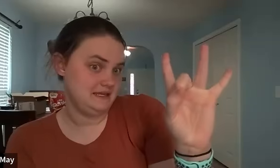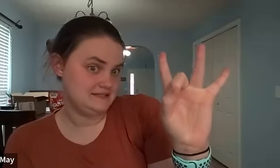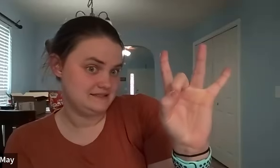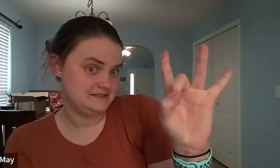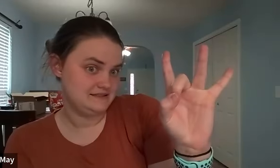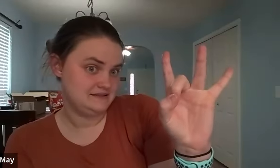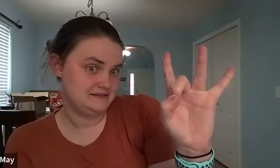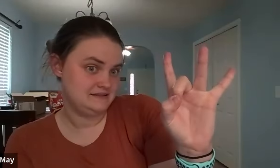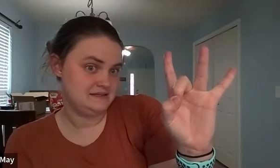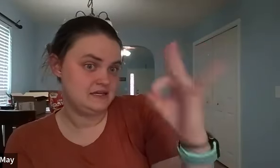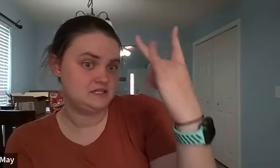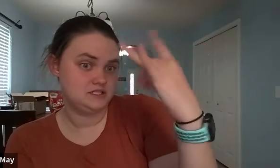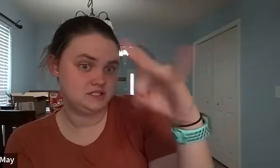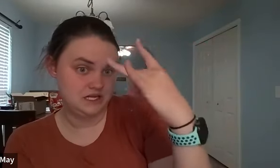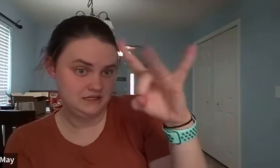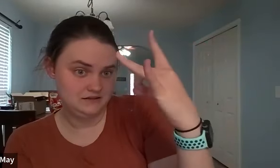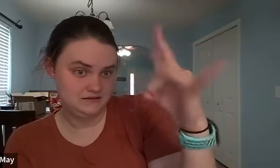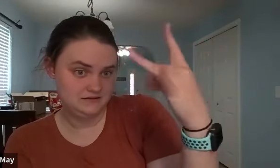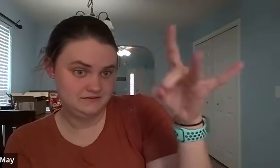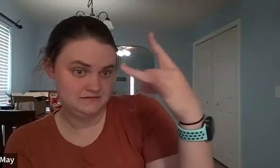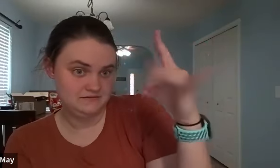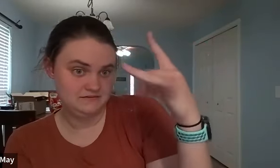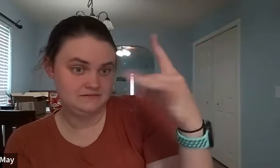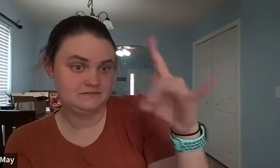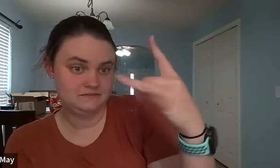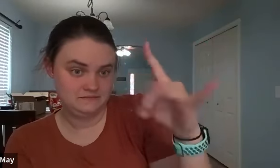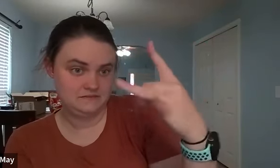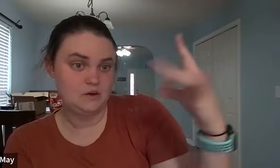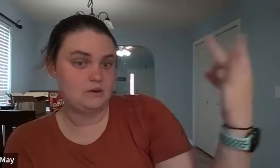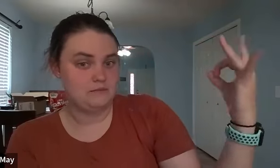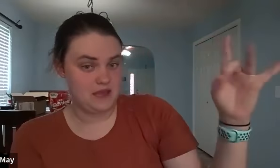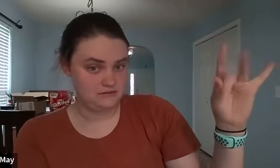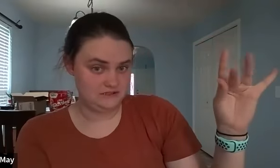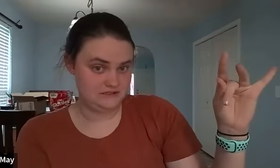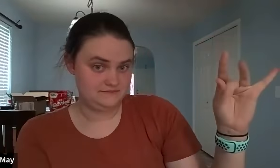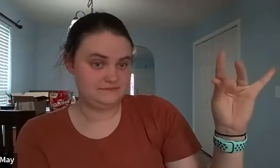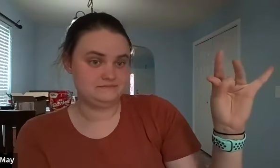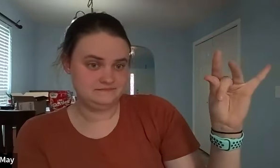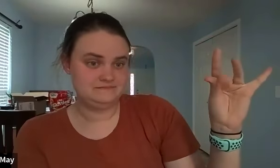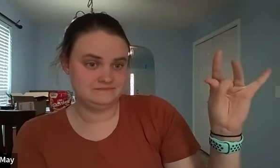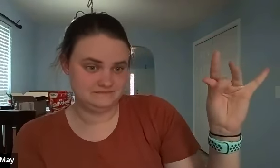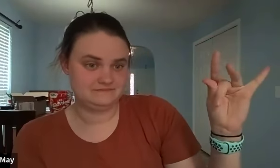8, shake or bounce.